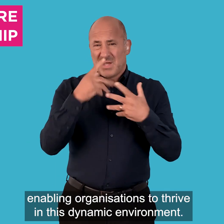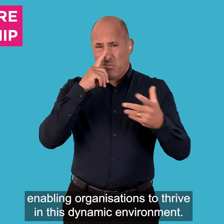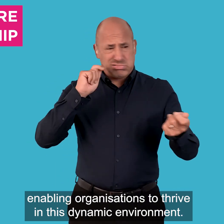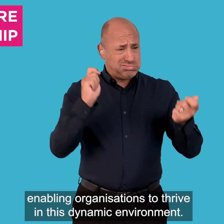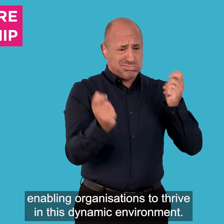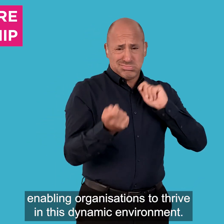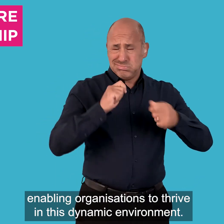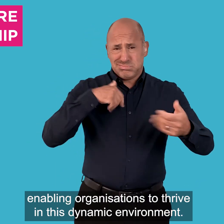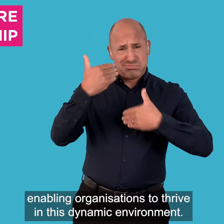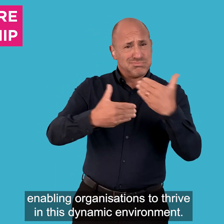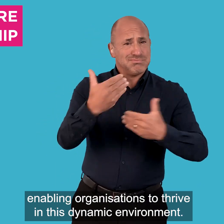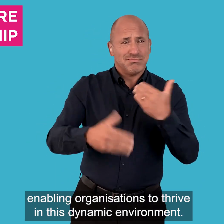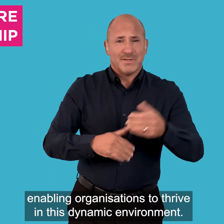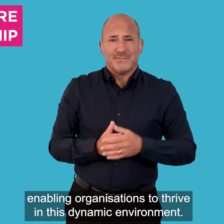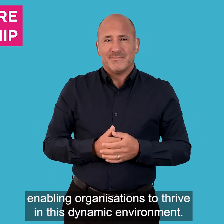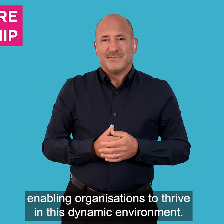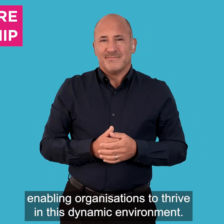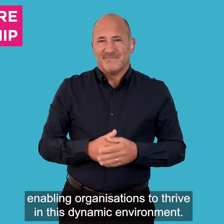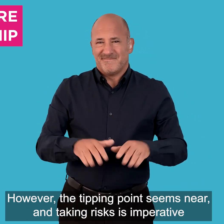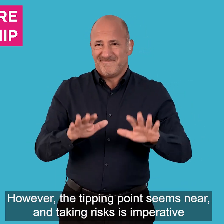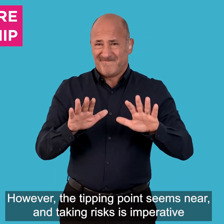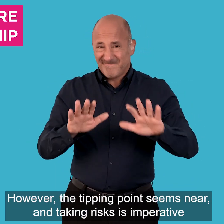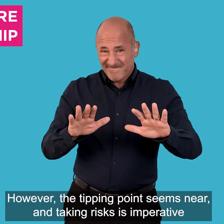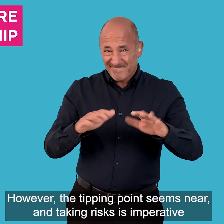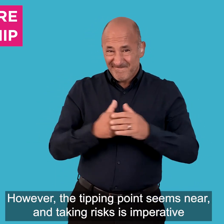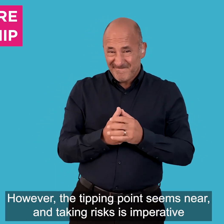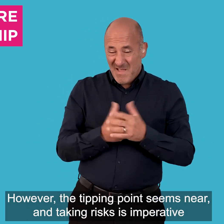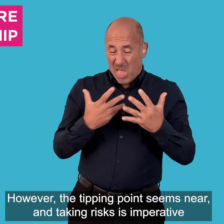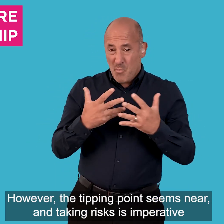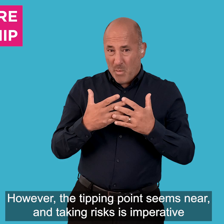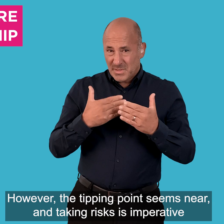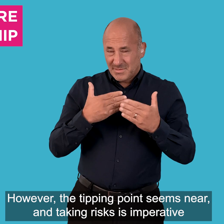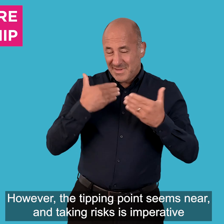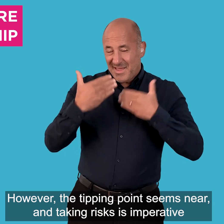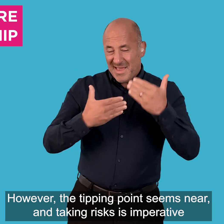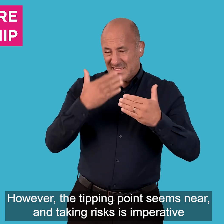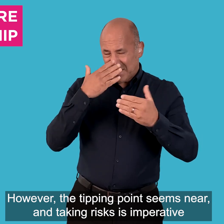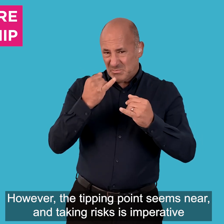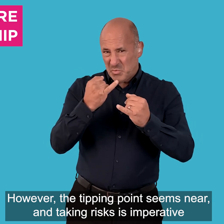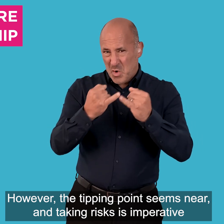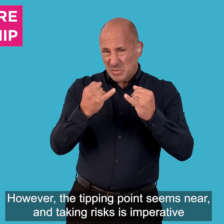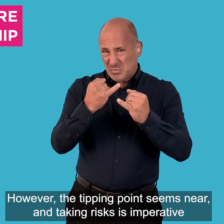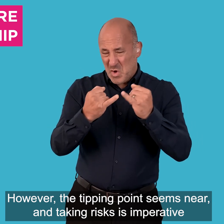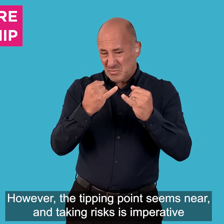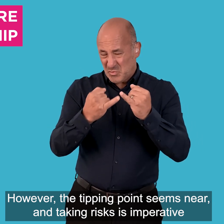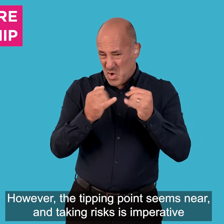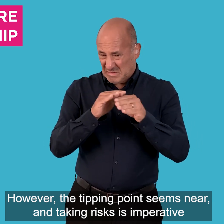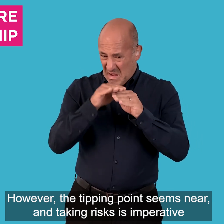enabling organisations to thrive in this dynamic environment. However, the tipping point seems near, and taking